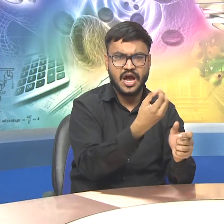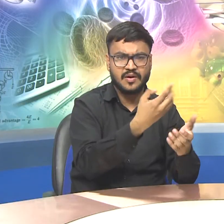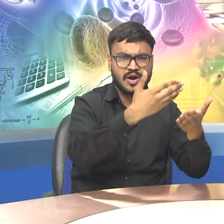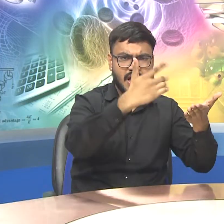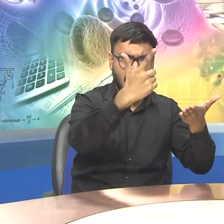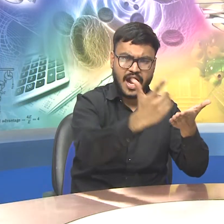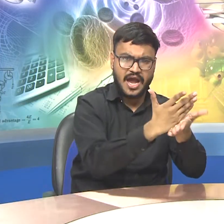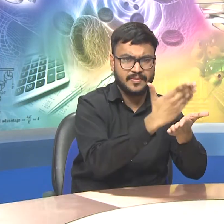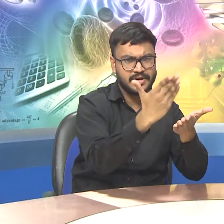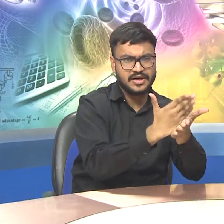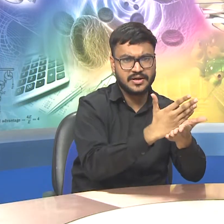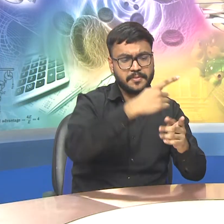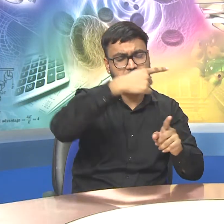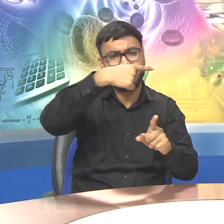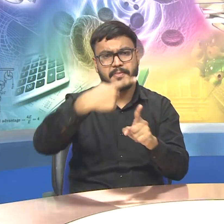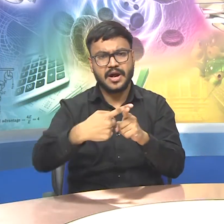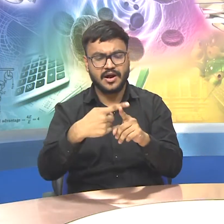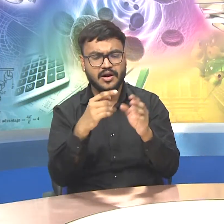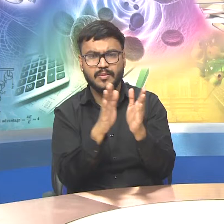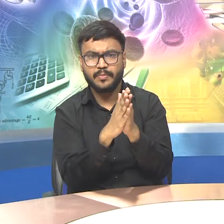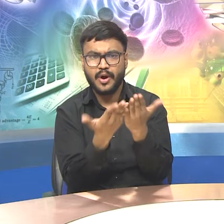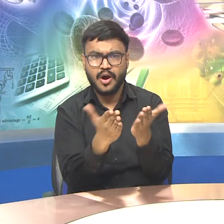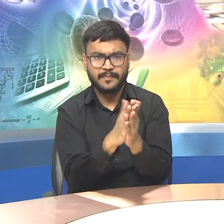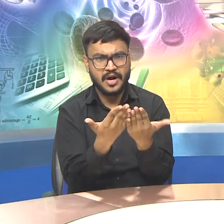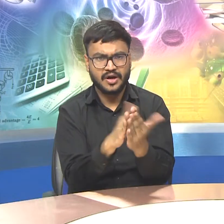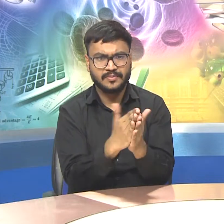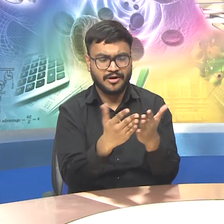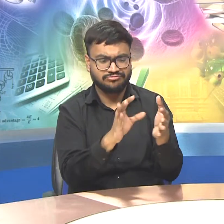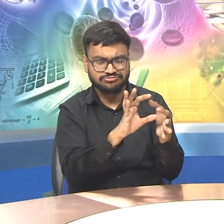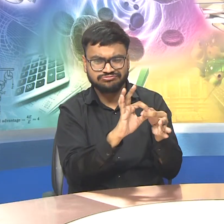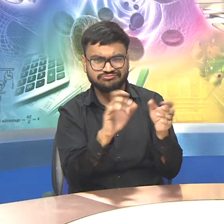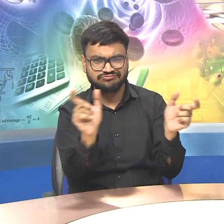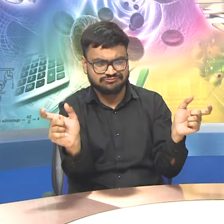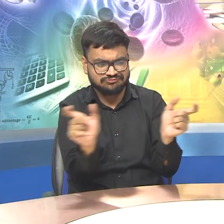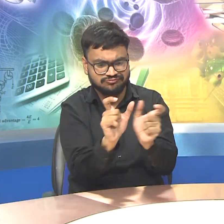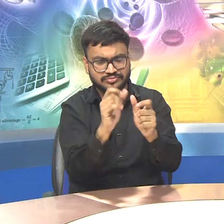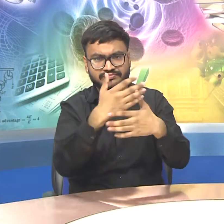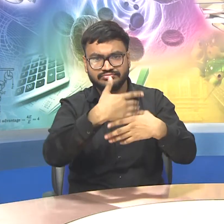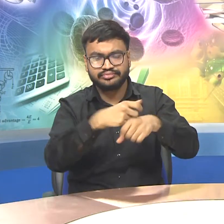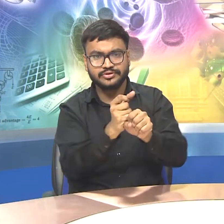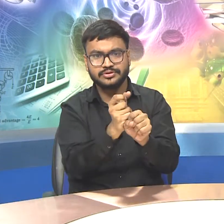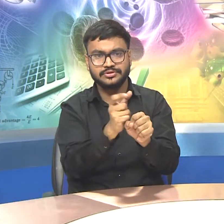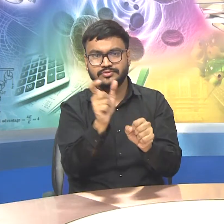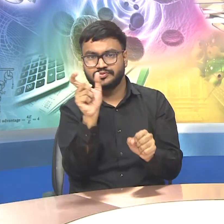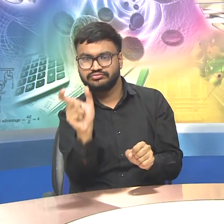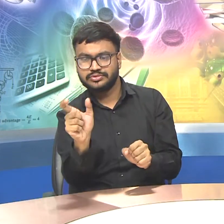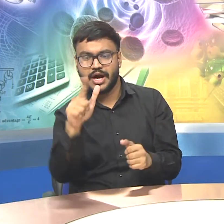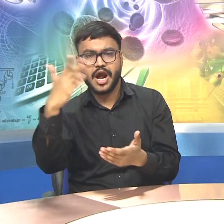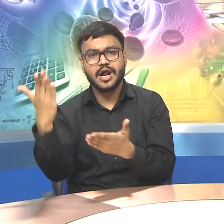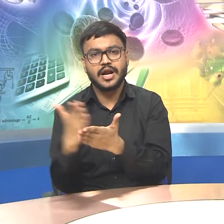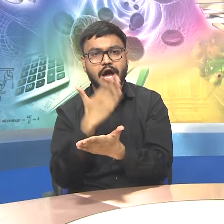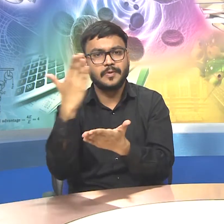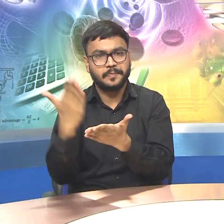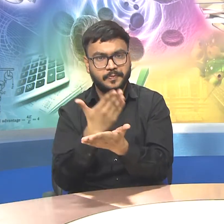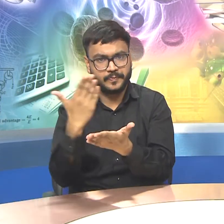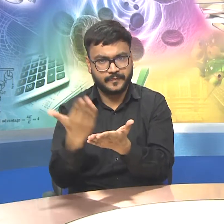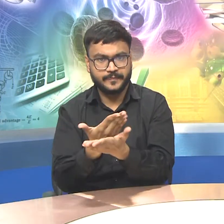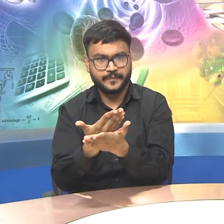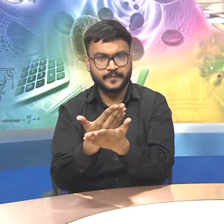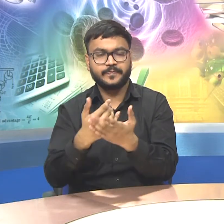the library. We use the initial of library and the sign of book, and combining them we get the sign